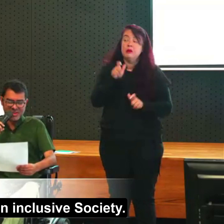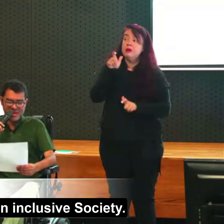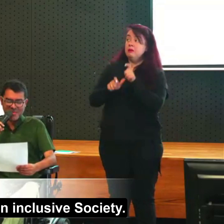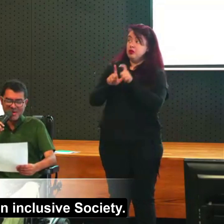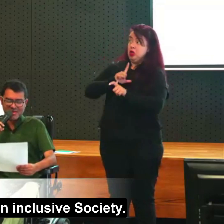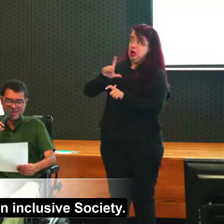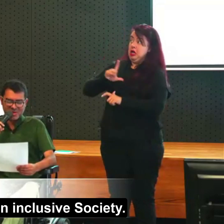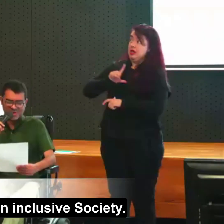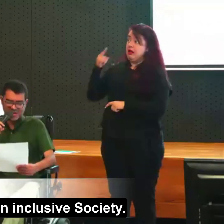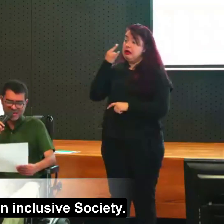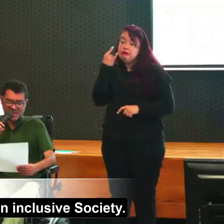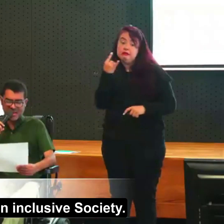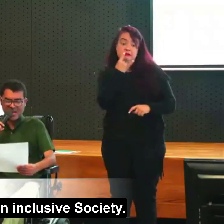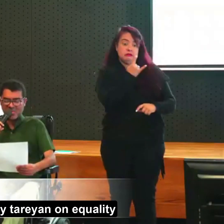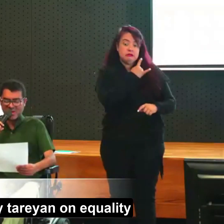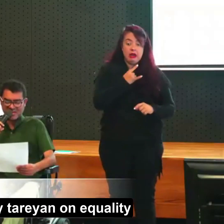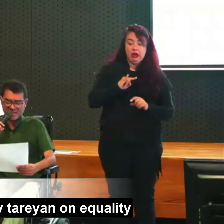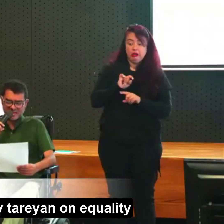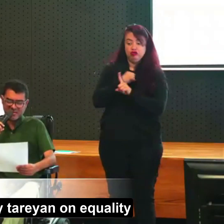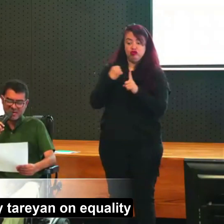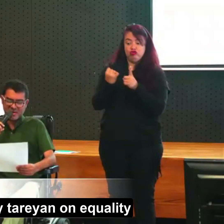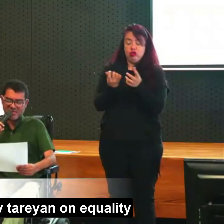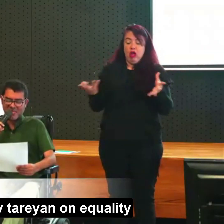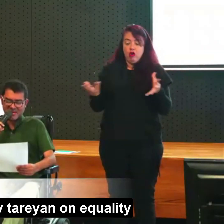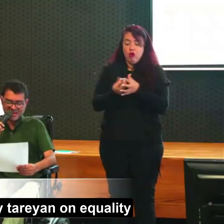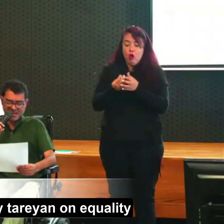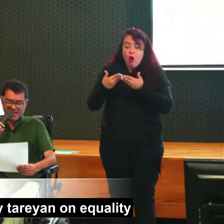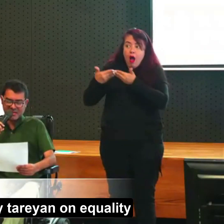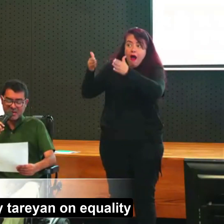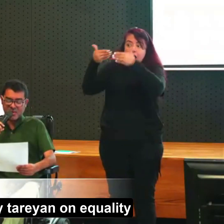to make this an inclusive society more